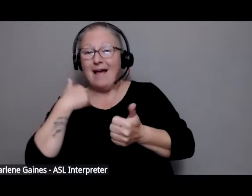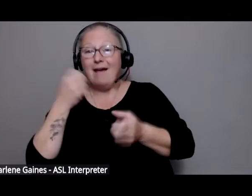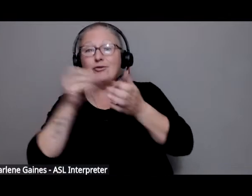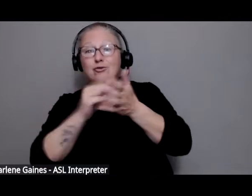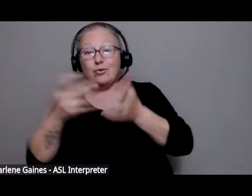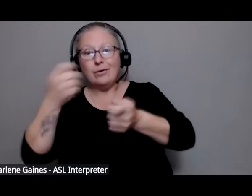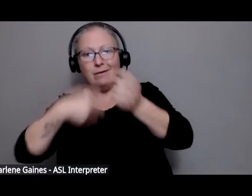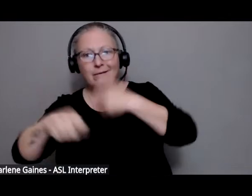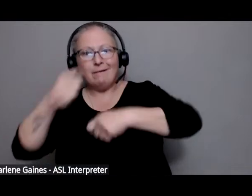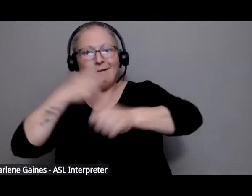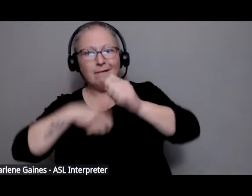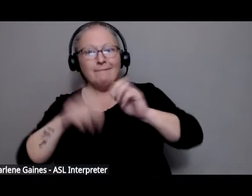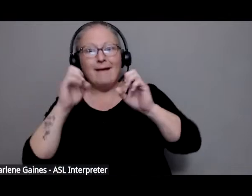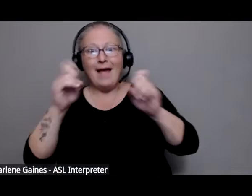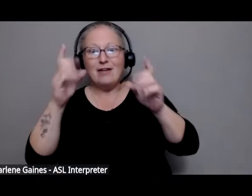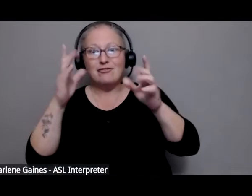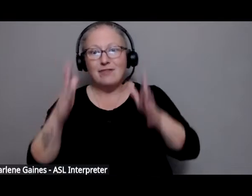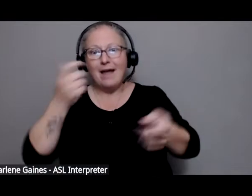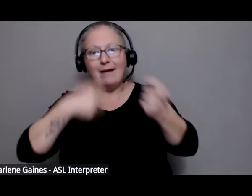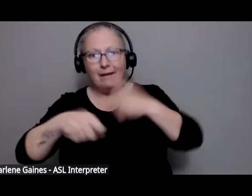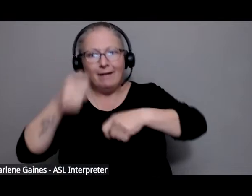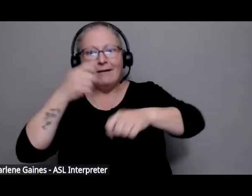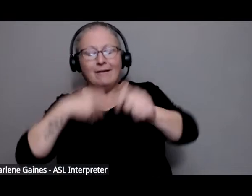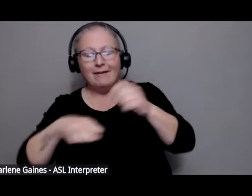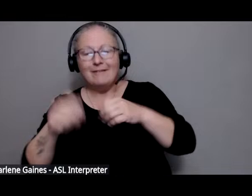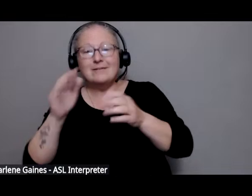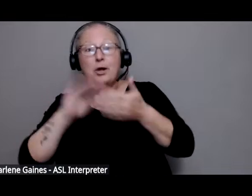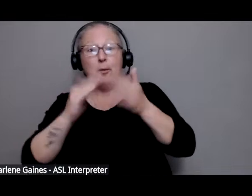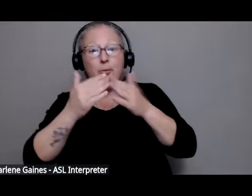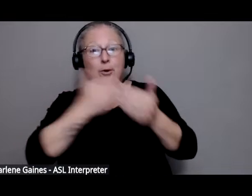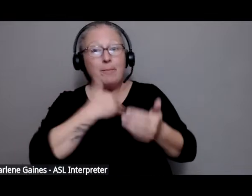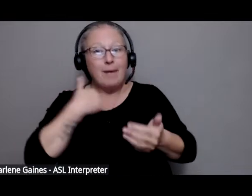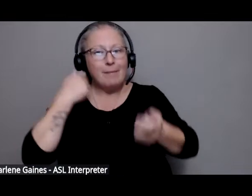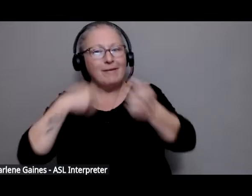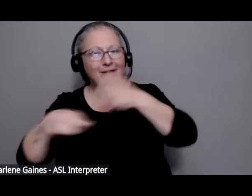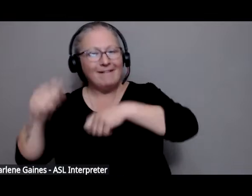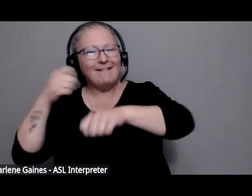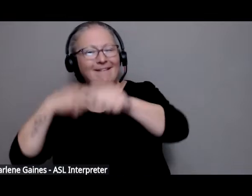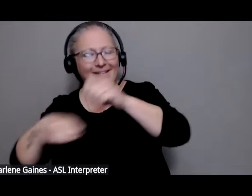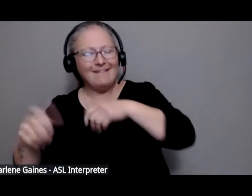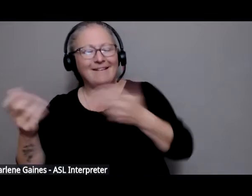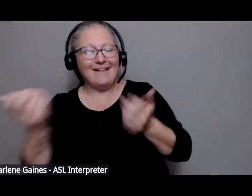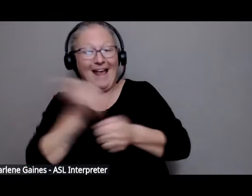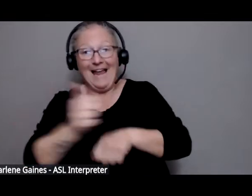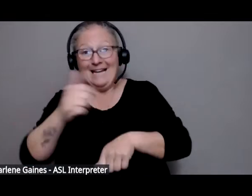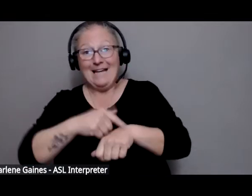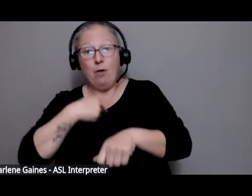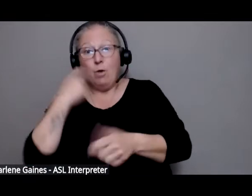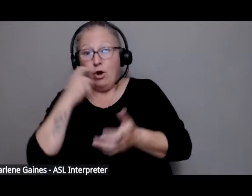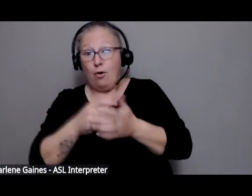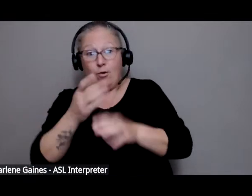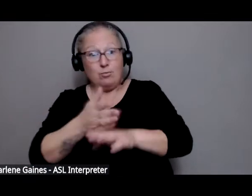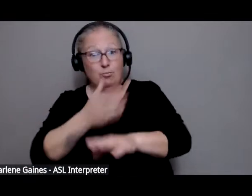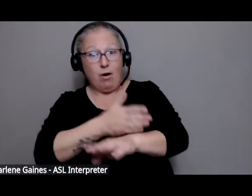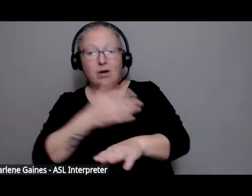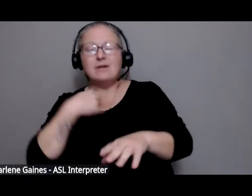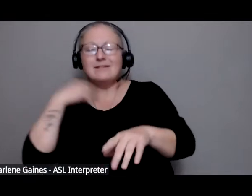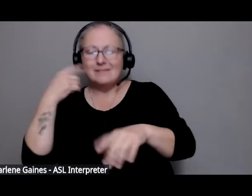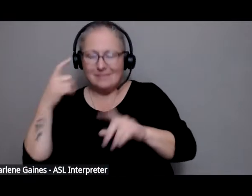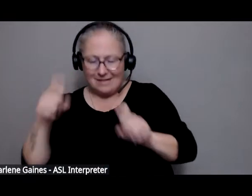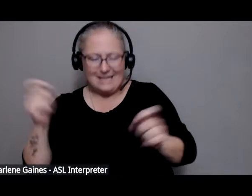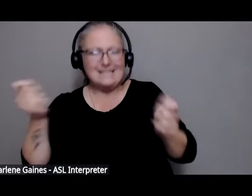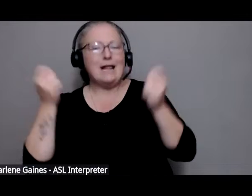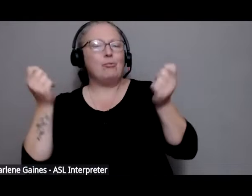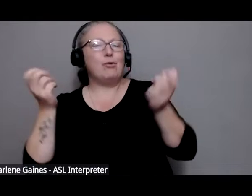we have a turnover of educators, turnover of community members. So anytime we see progress, it's something to celebrate. So